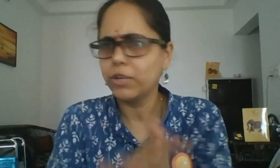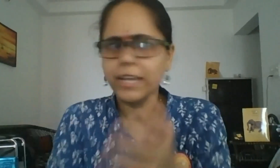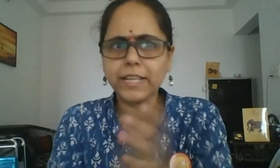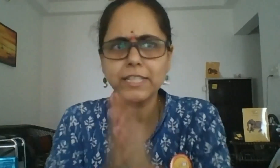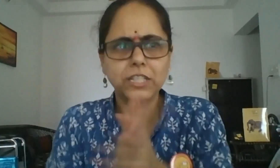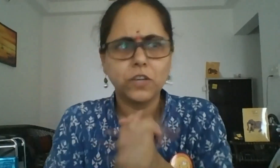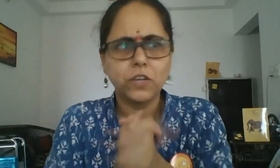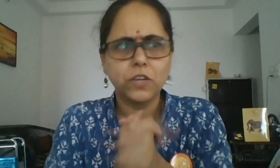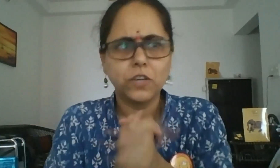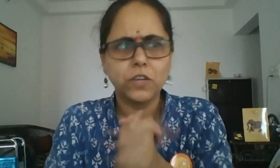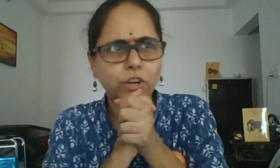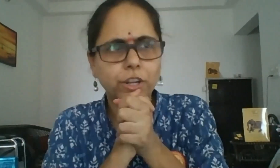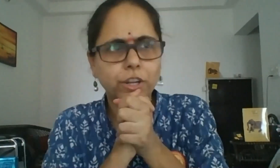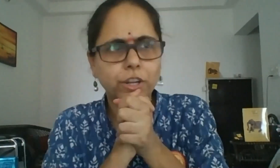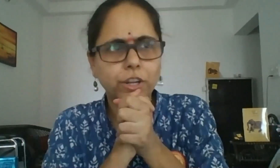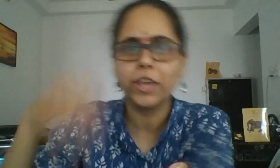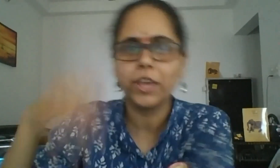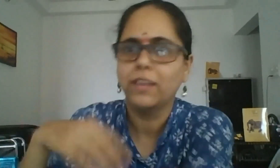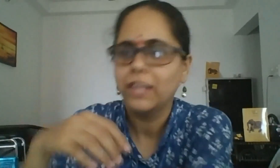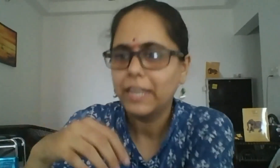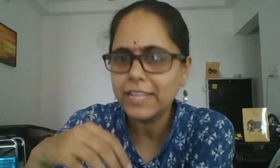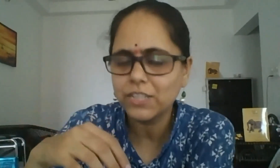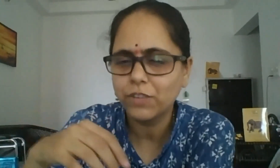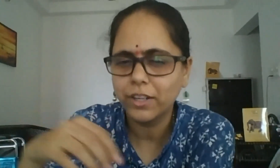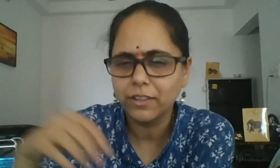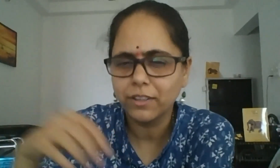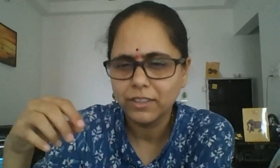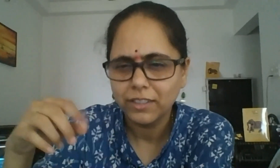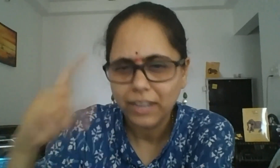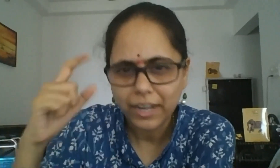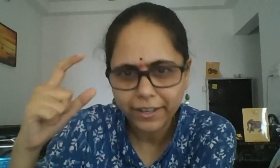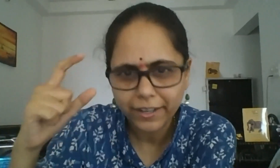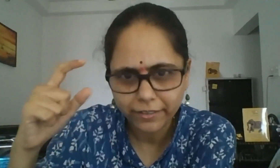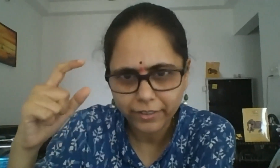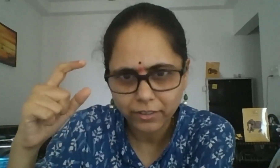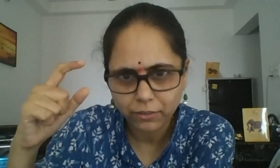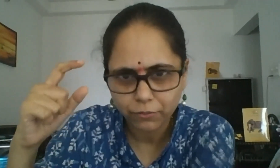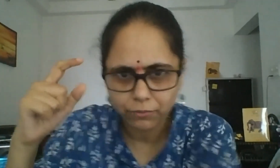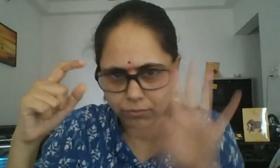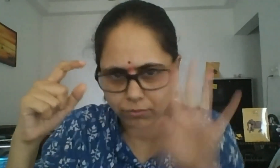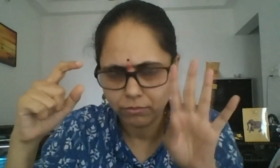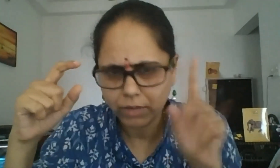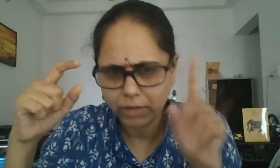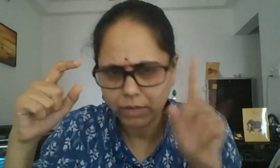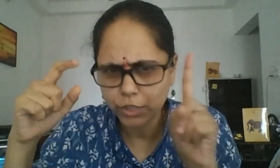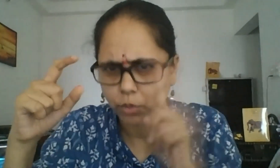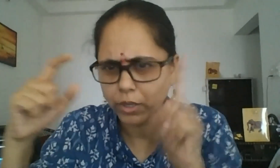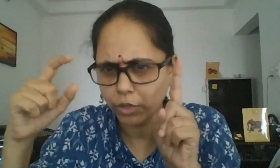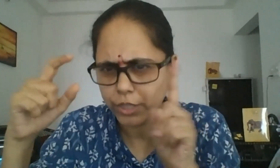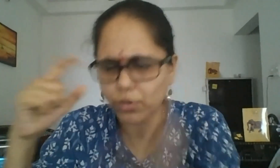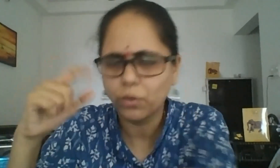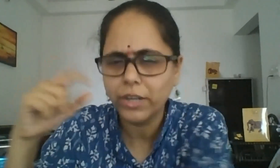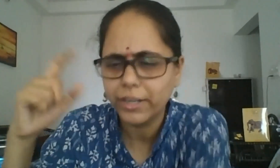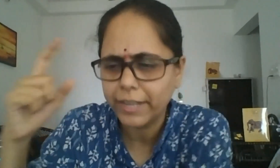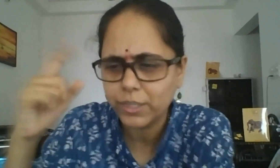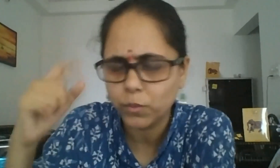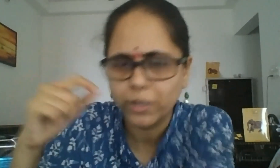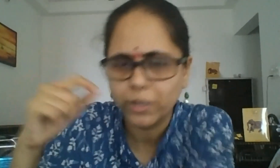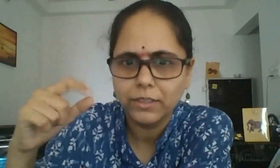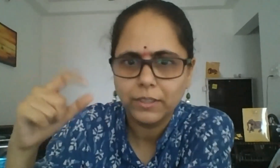test. Okay, what new word? Okay, next word. And One word is over, good is over. Next word.